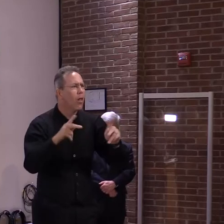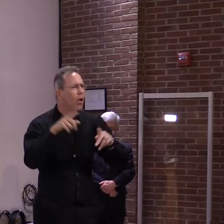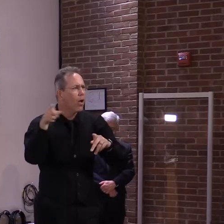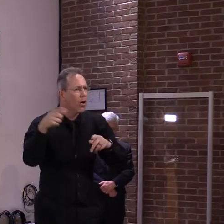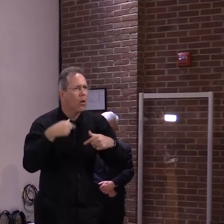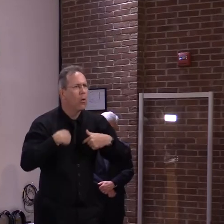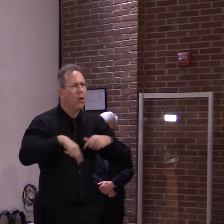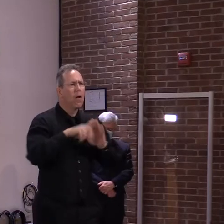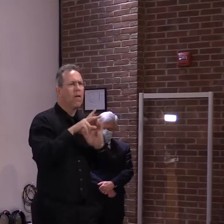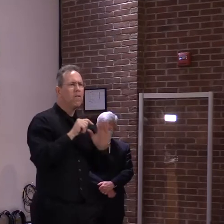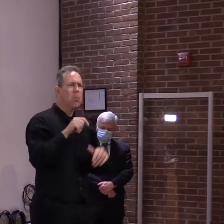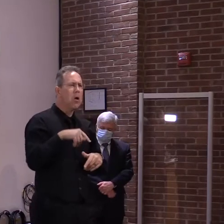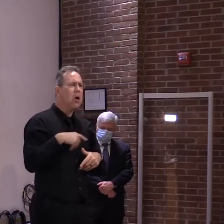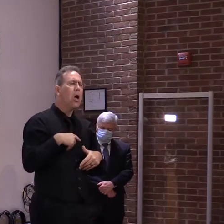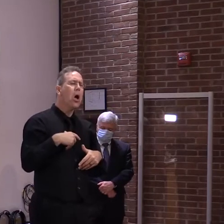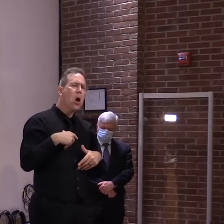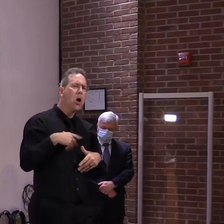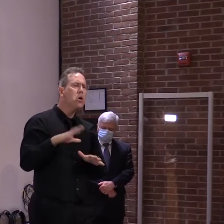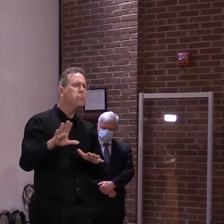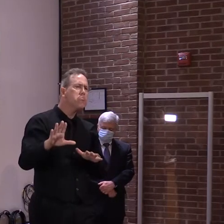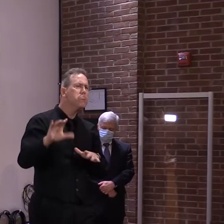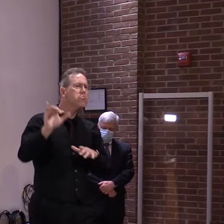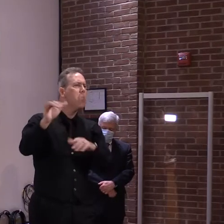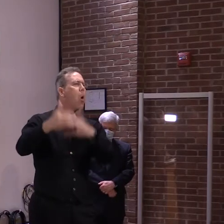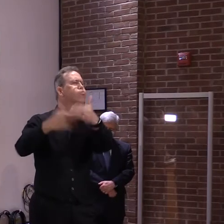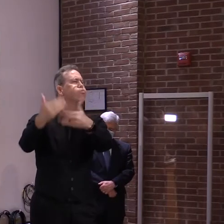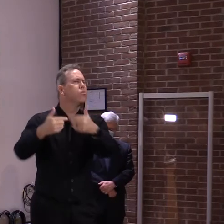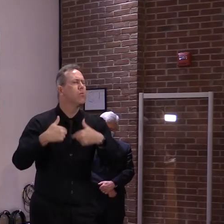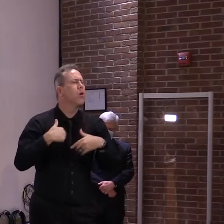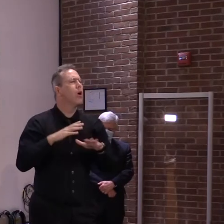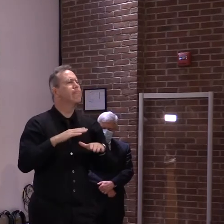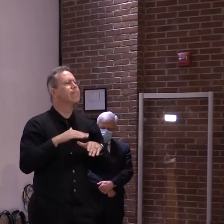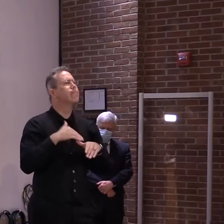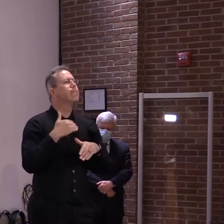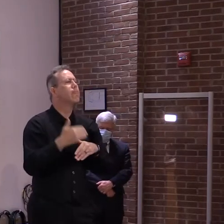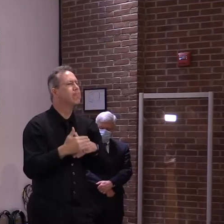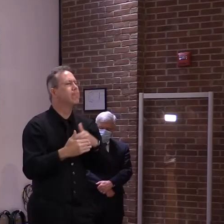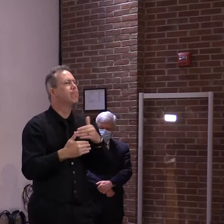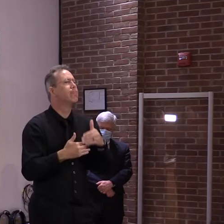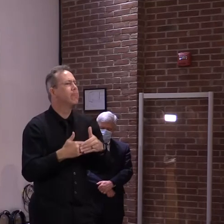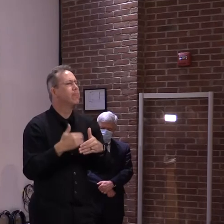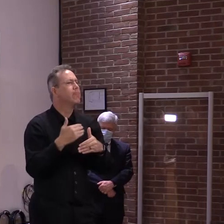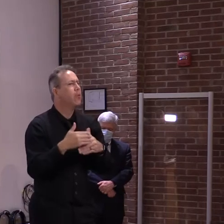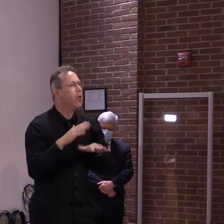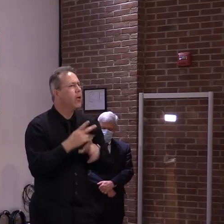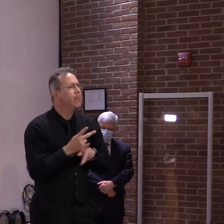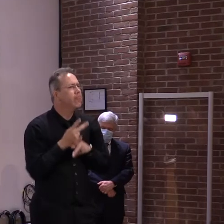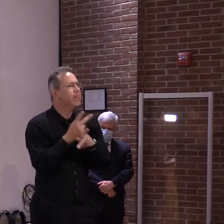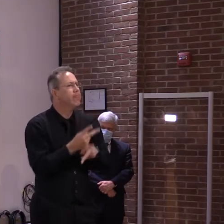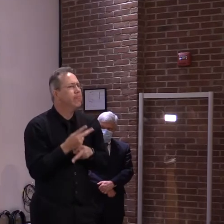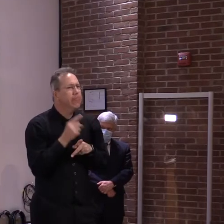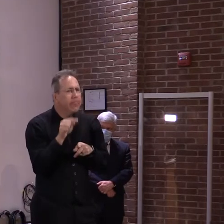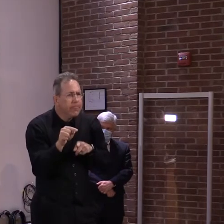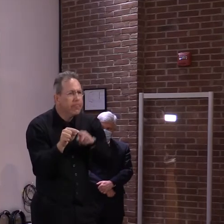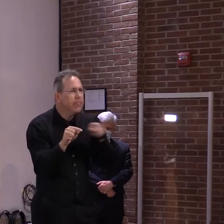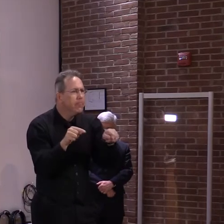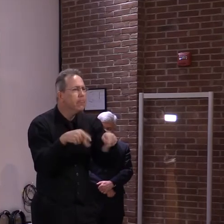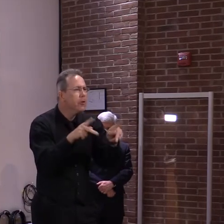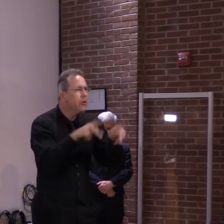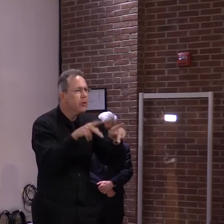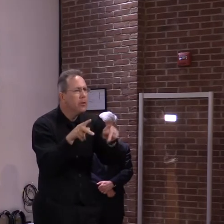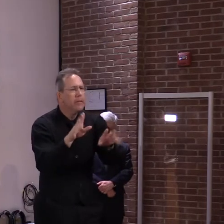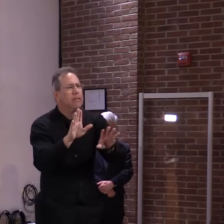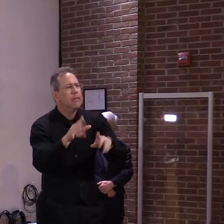and bars, as did most places. But certainly, it wasn't as all-encompassing an issue